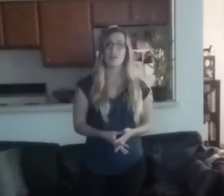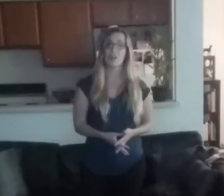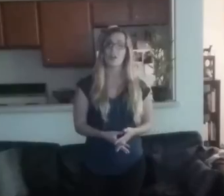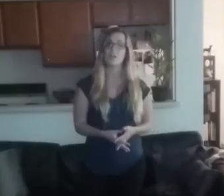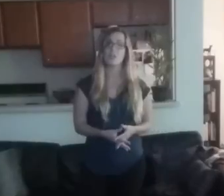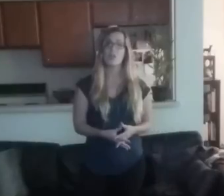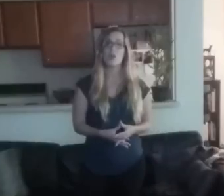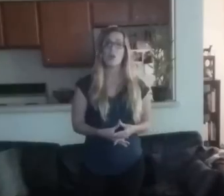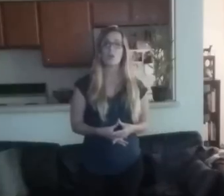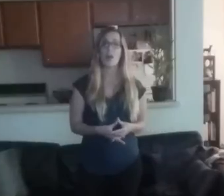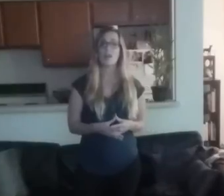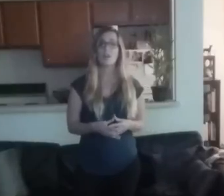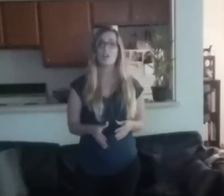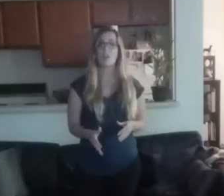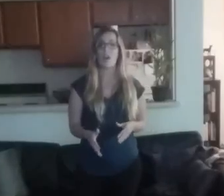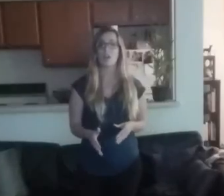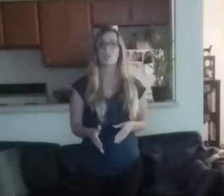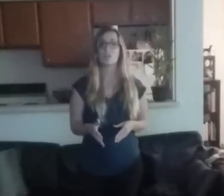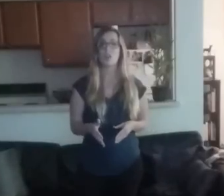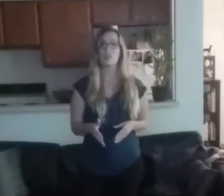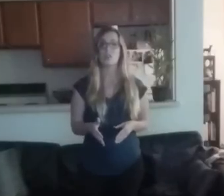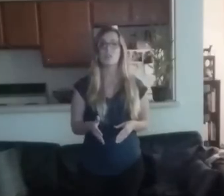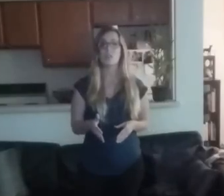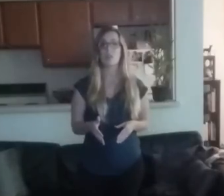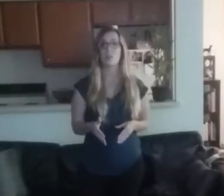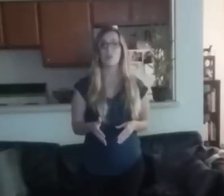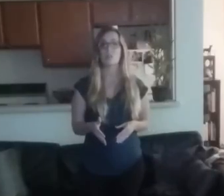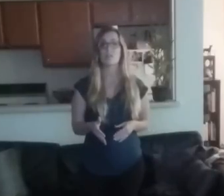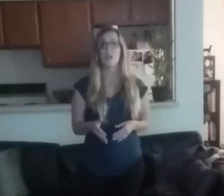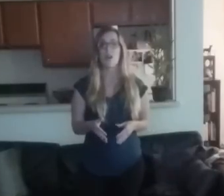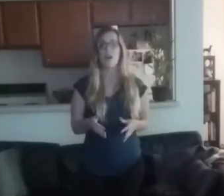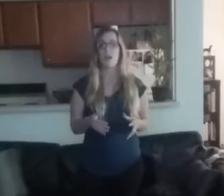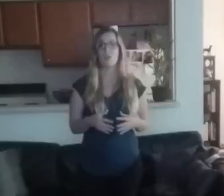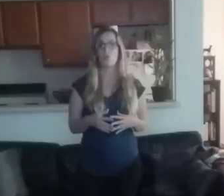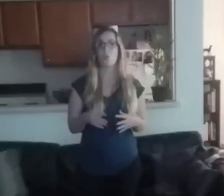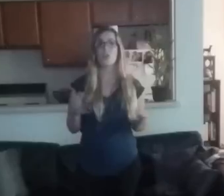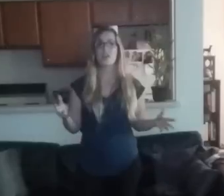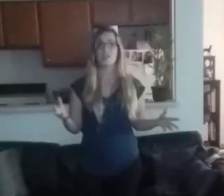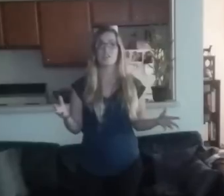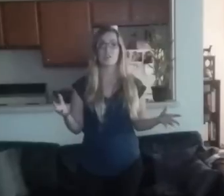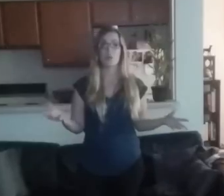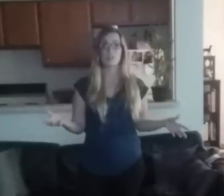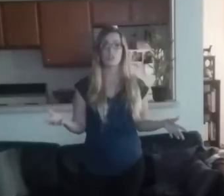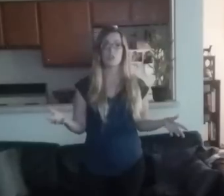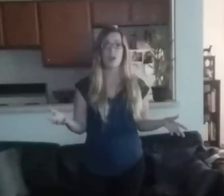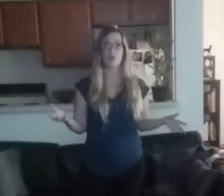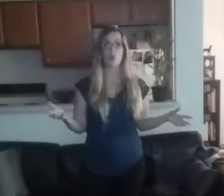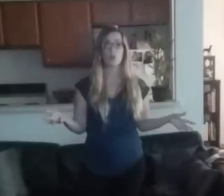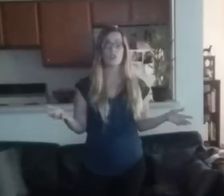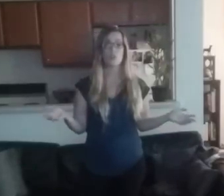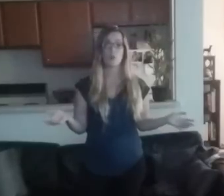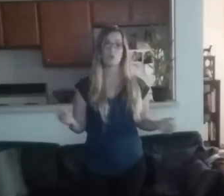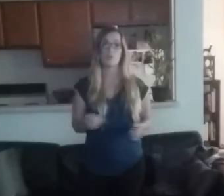care of. Cracking your neck stretches the ligaments and weakens the muscles you have holding your bones in